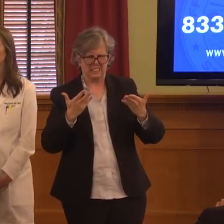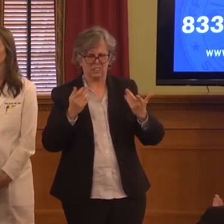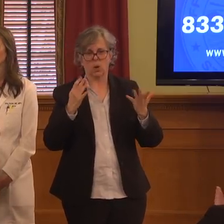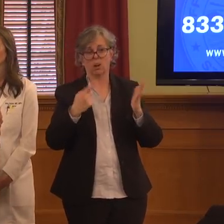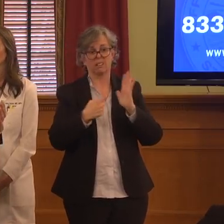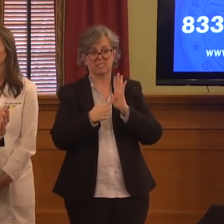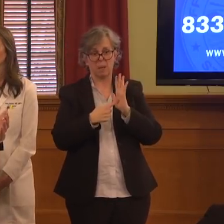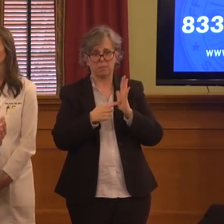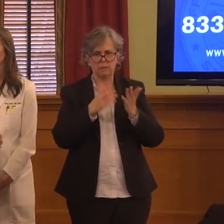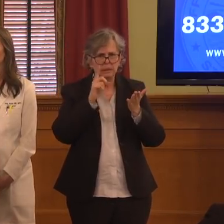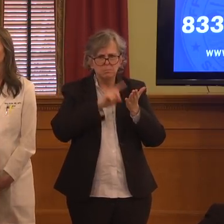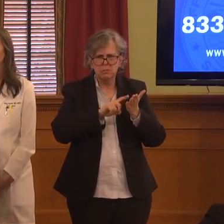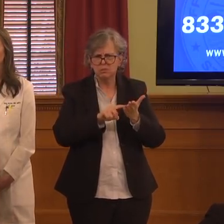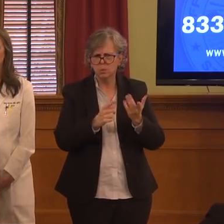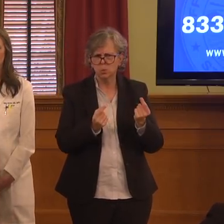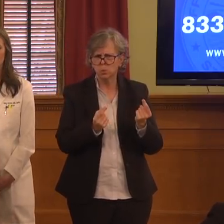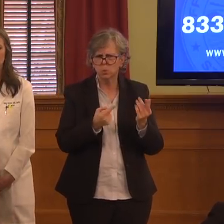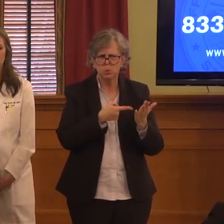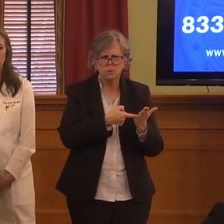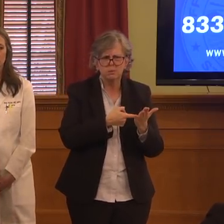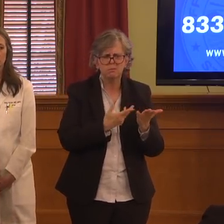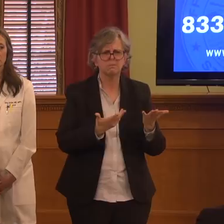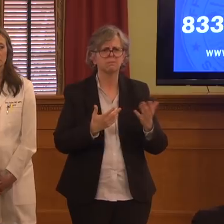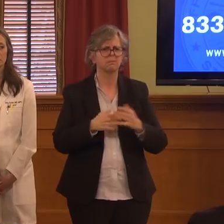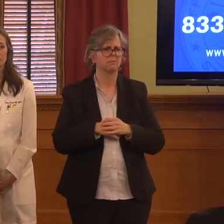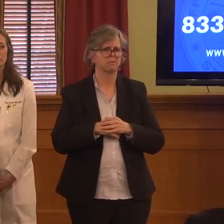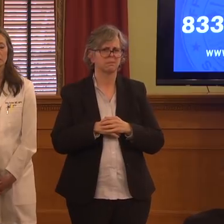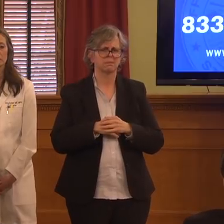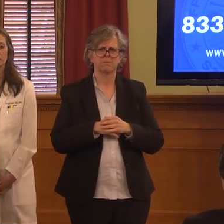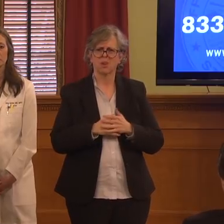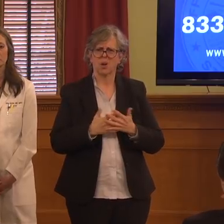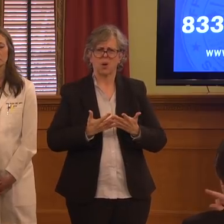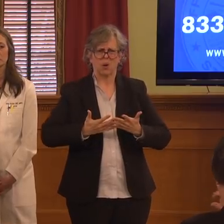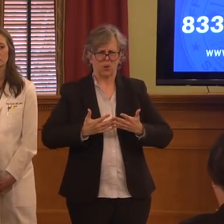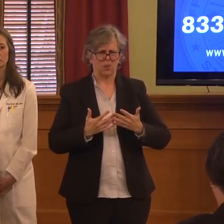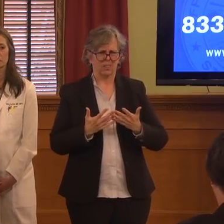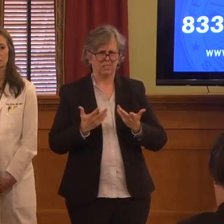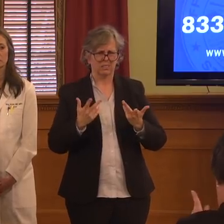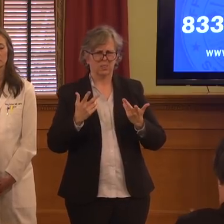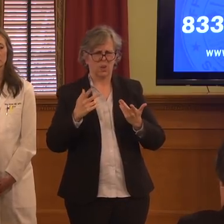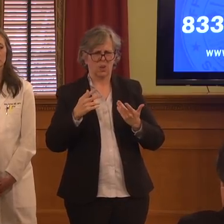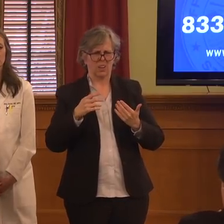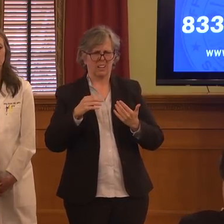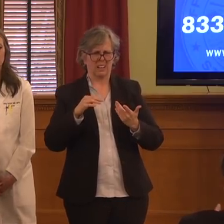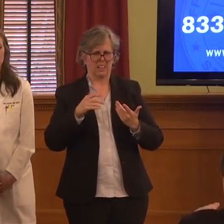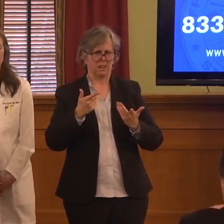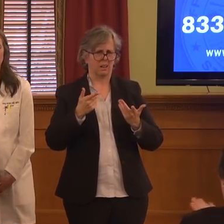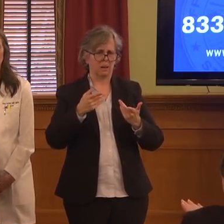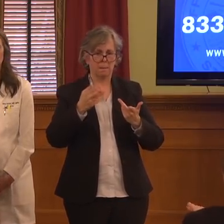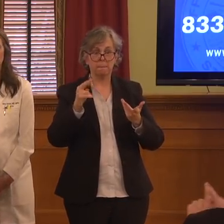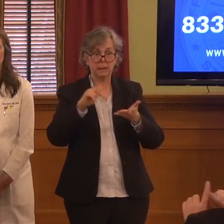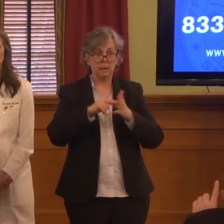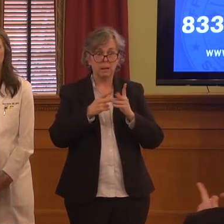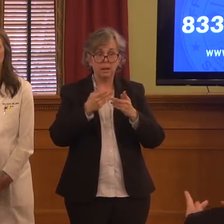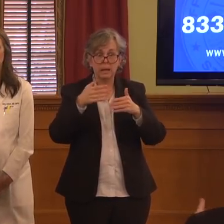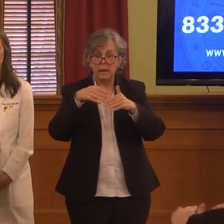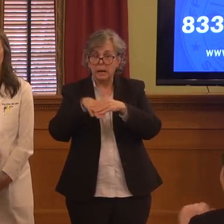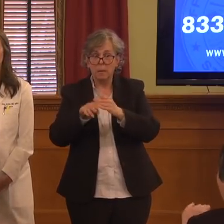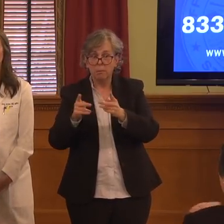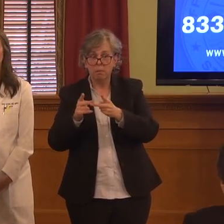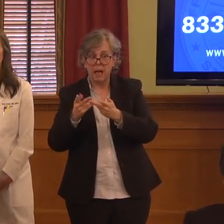in a residential facility where the person who's doing the inspection might be going from place to place to